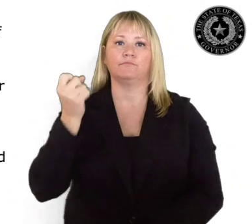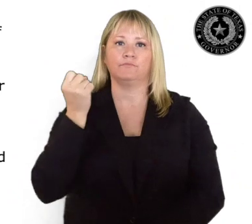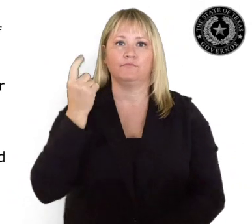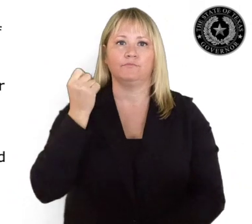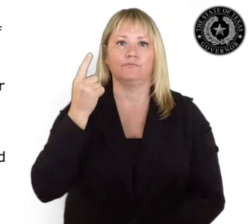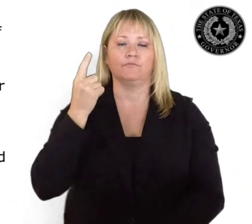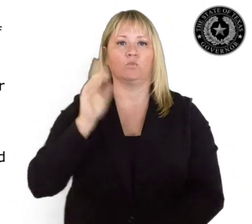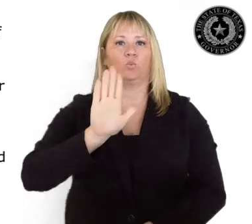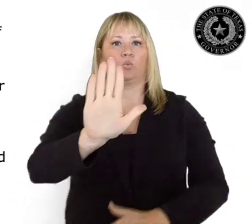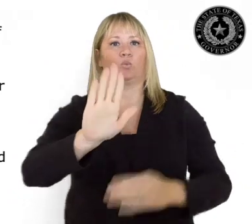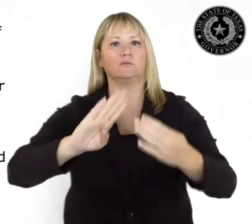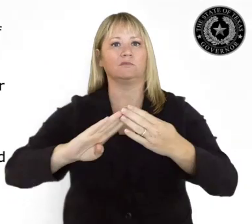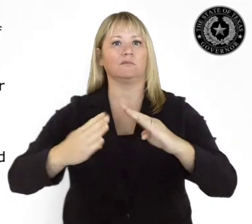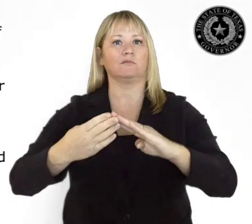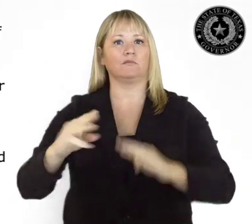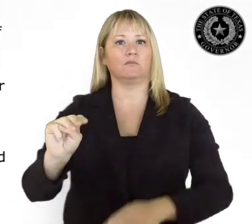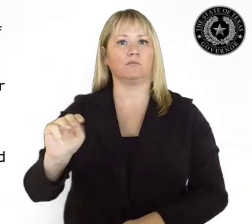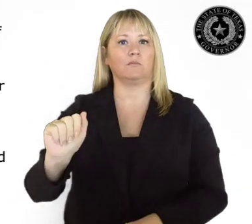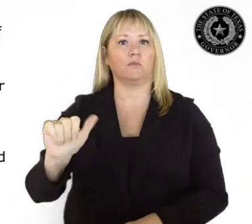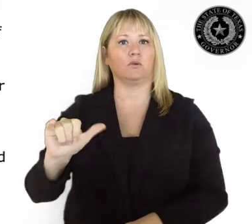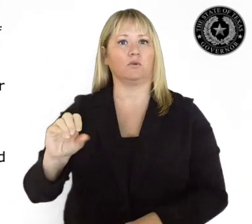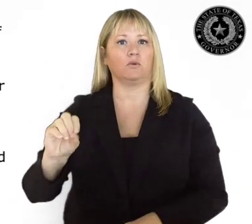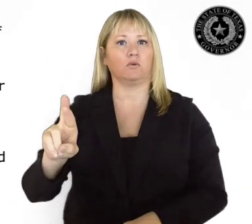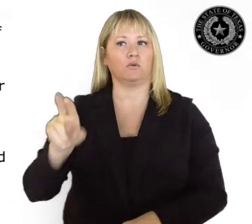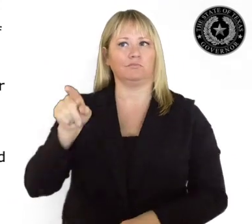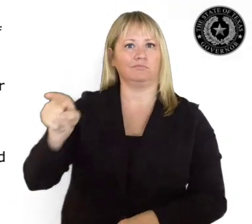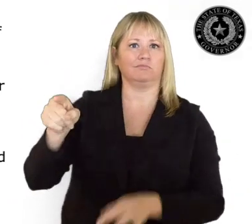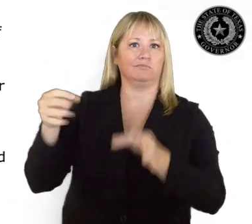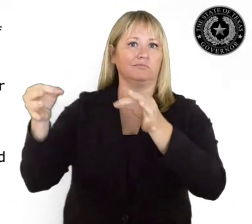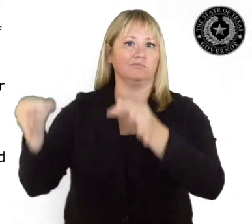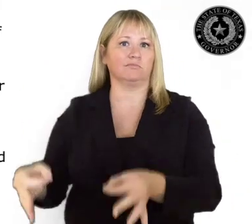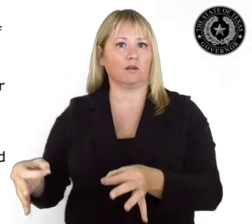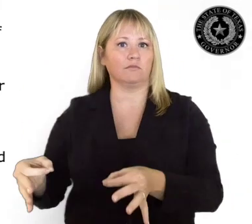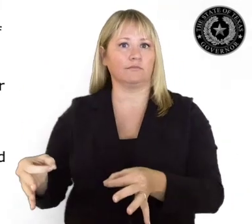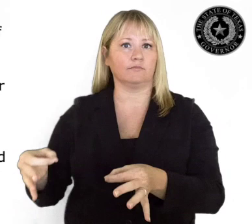of the city in which the gathering is held,